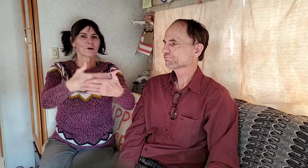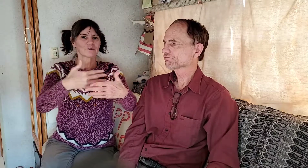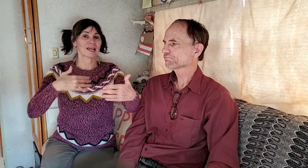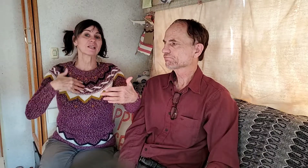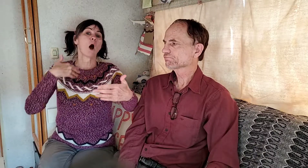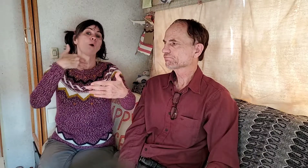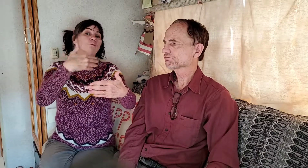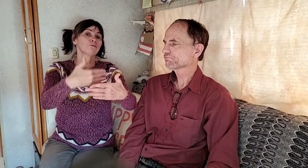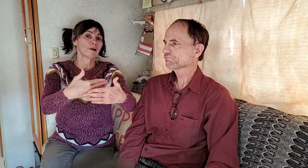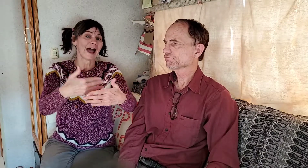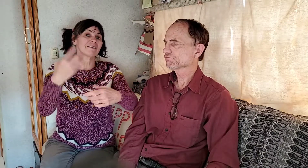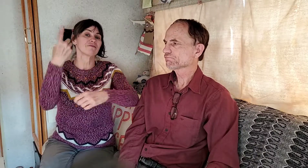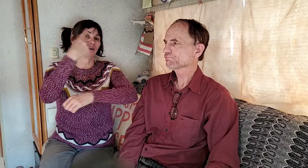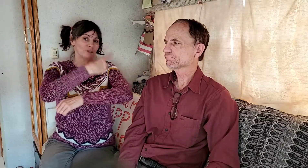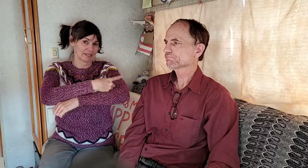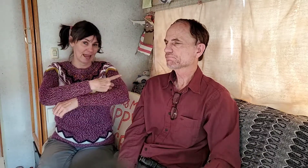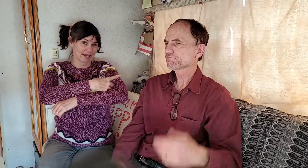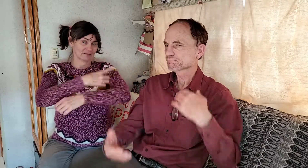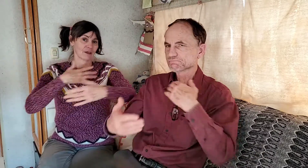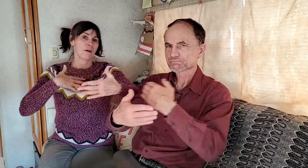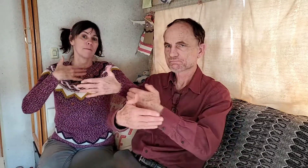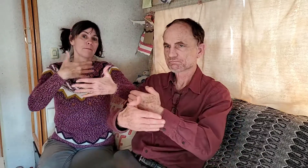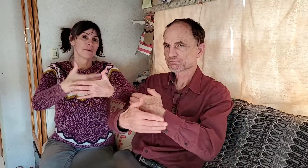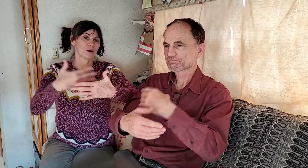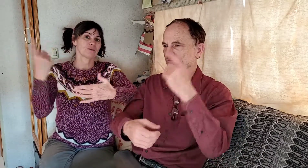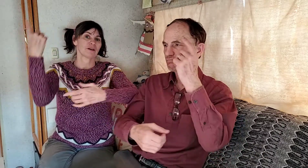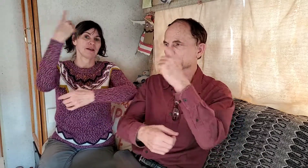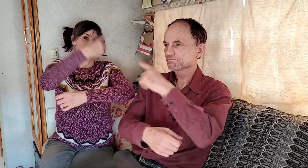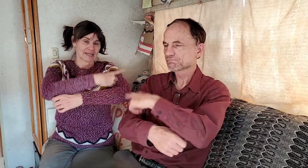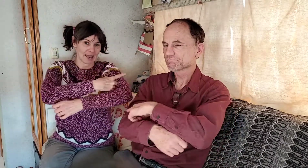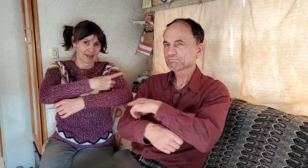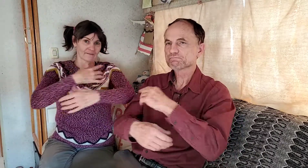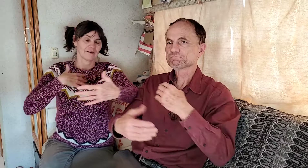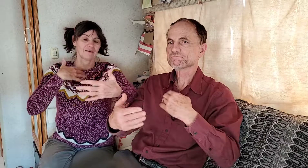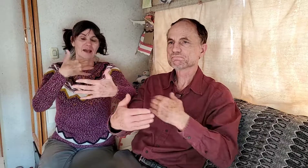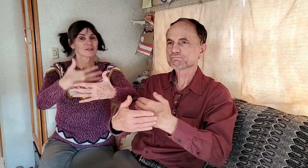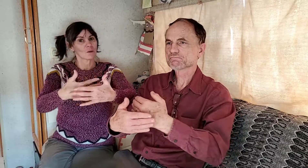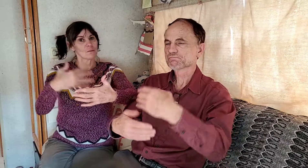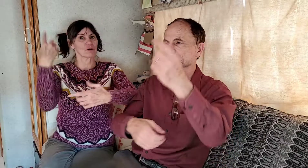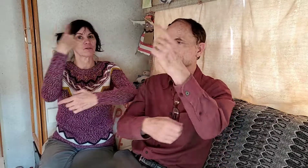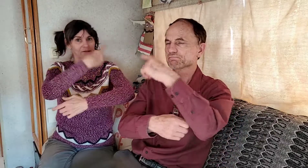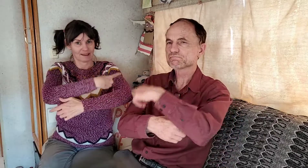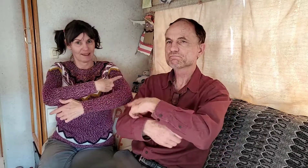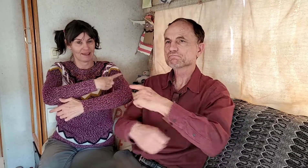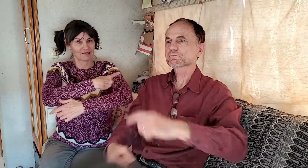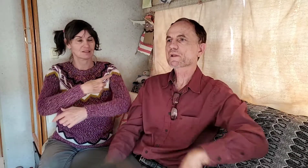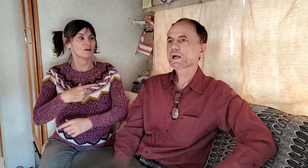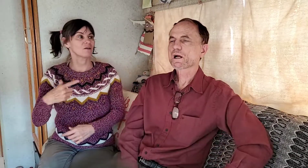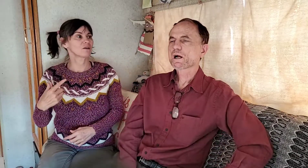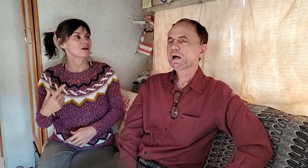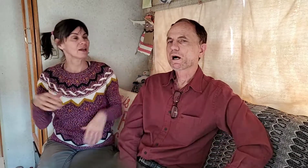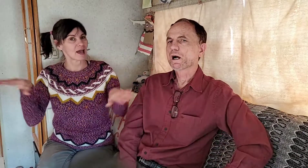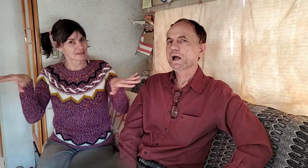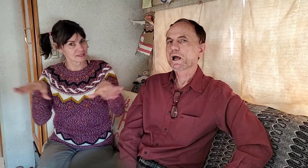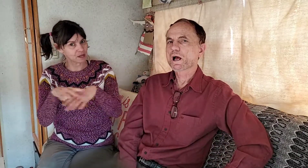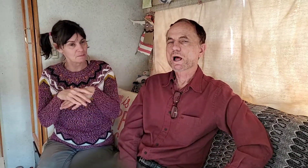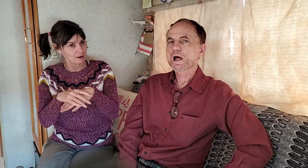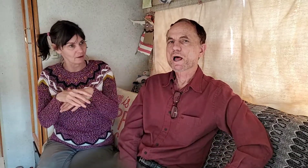It's arrival day. Birthday. Okay, so birthday. So he has to get married.